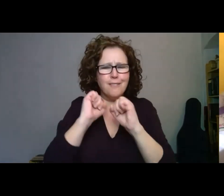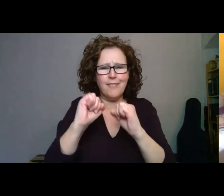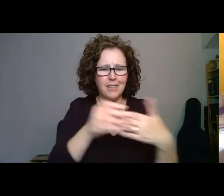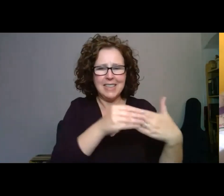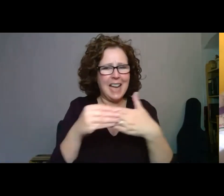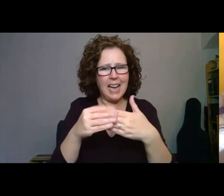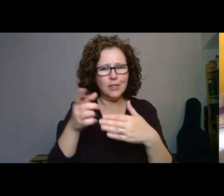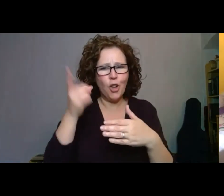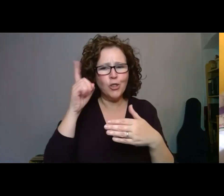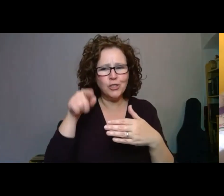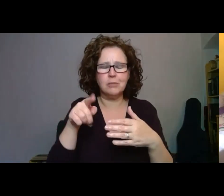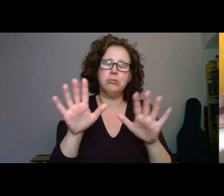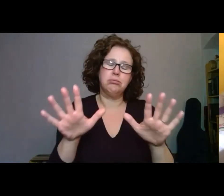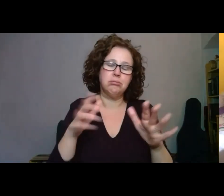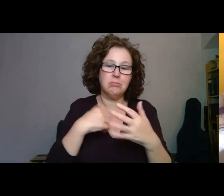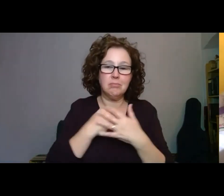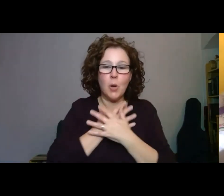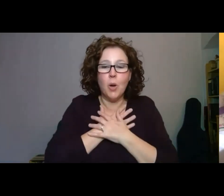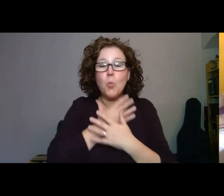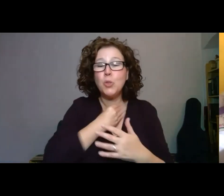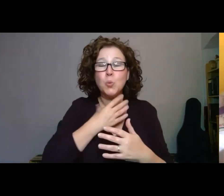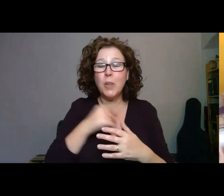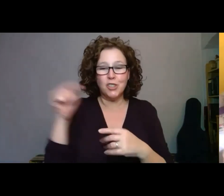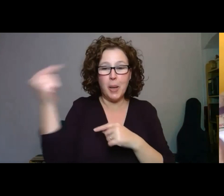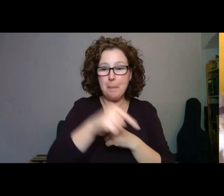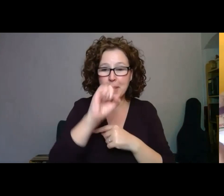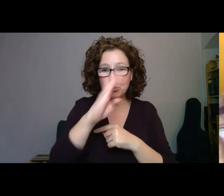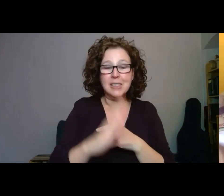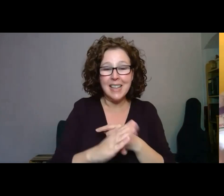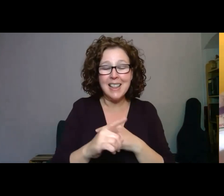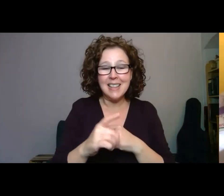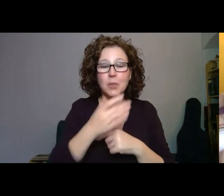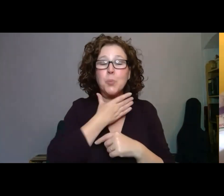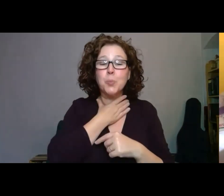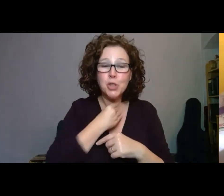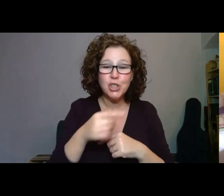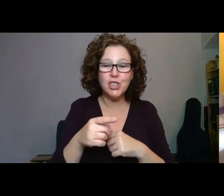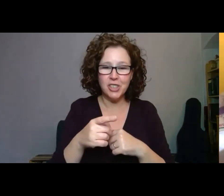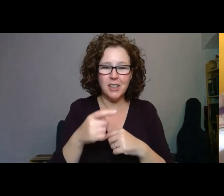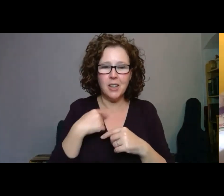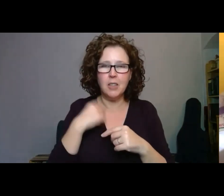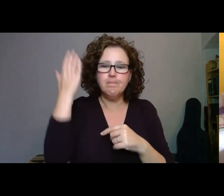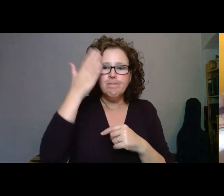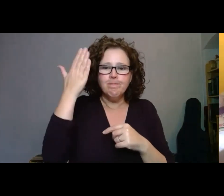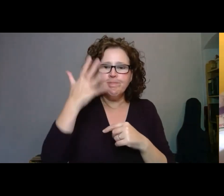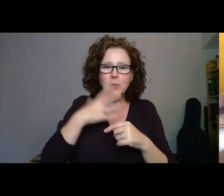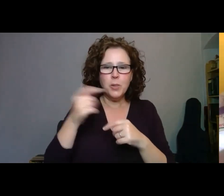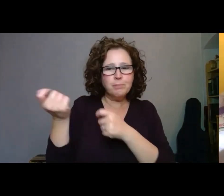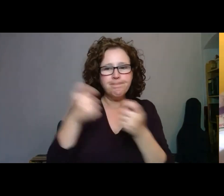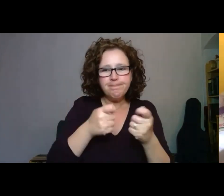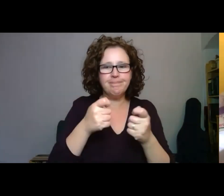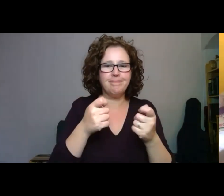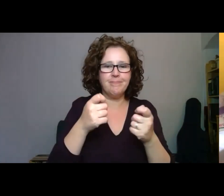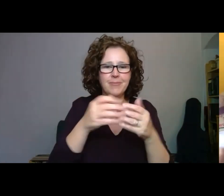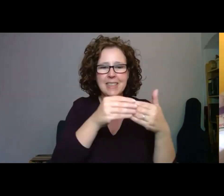always dreamed of bringing this to Brazil, this piece. And I was thinking about all those questions, because to produce